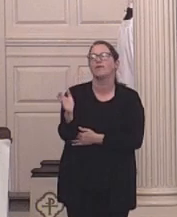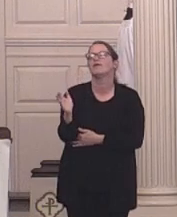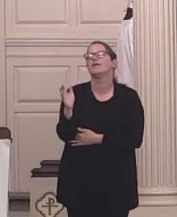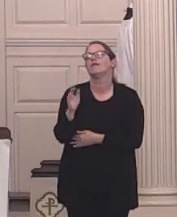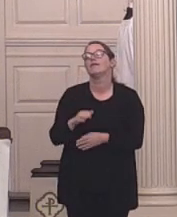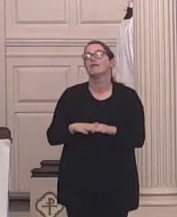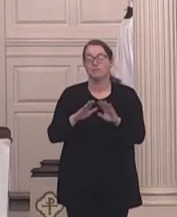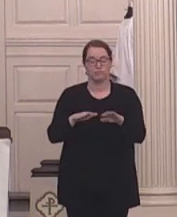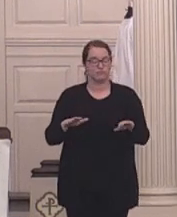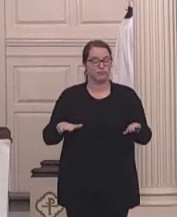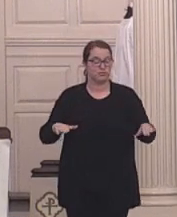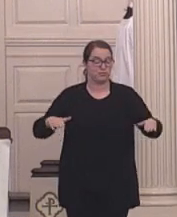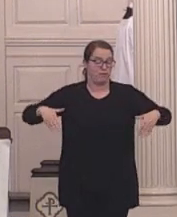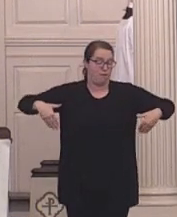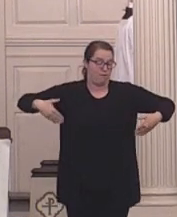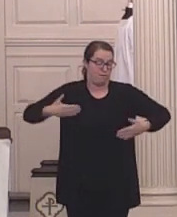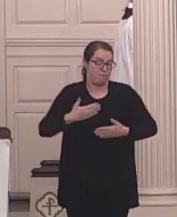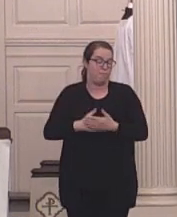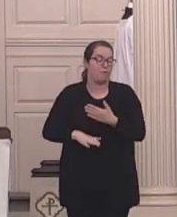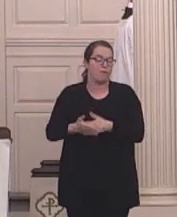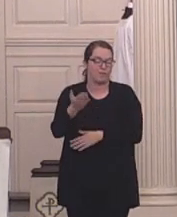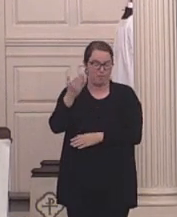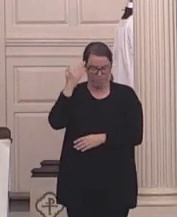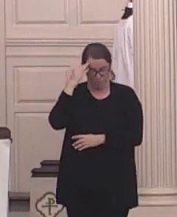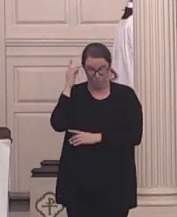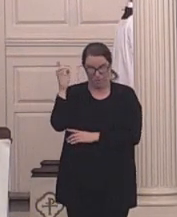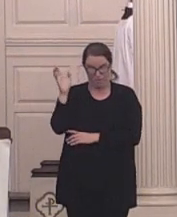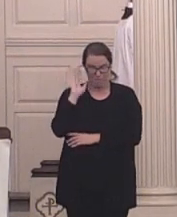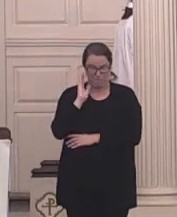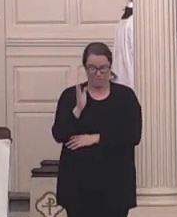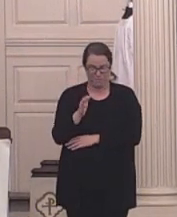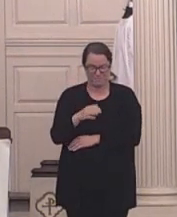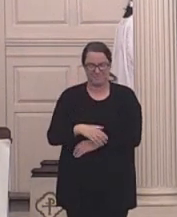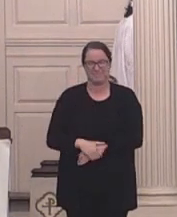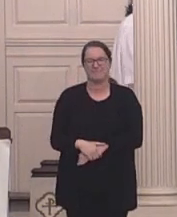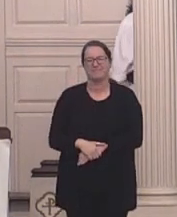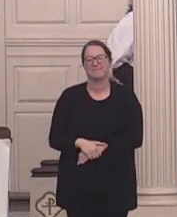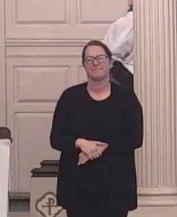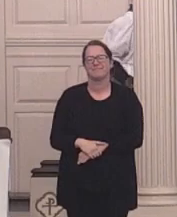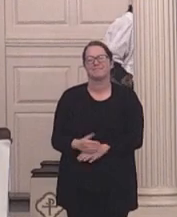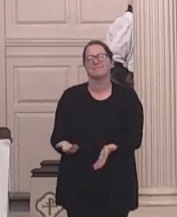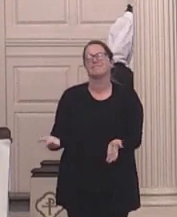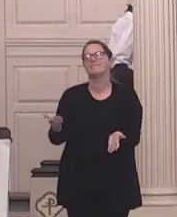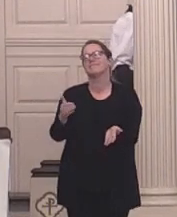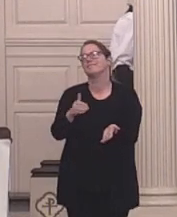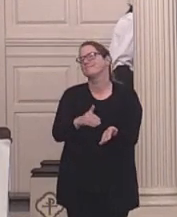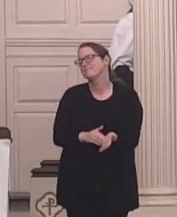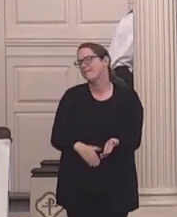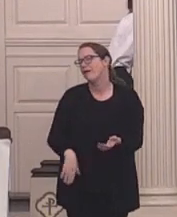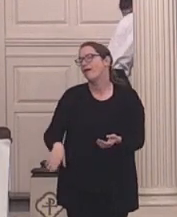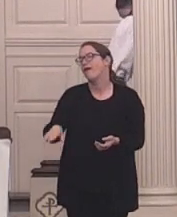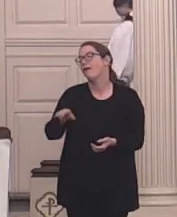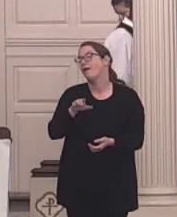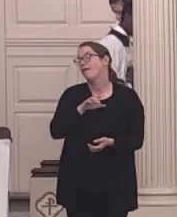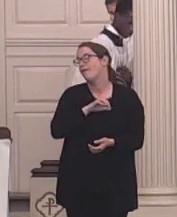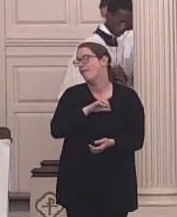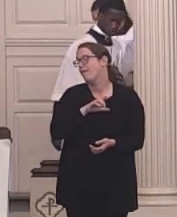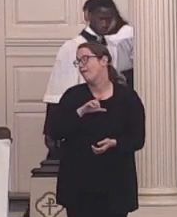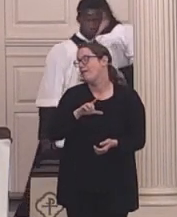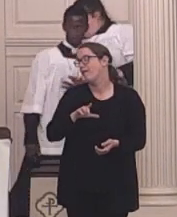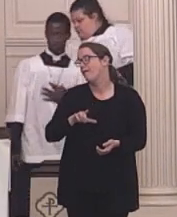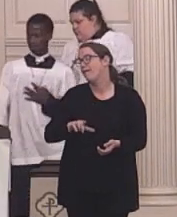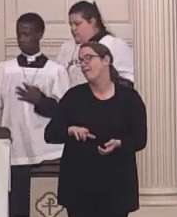children yet to be born. The Lord opened